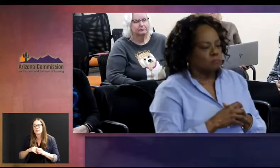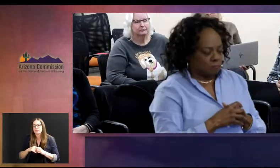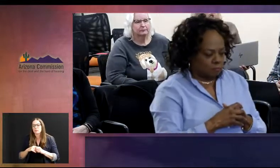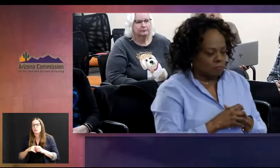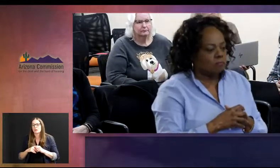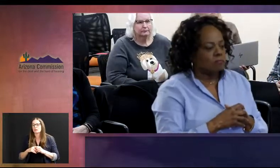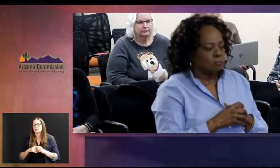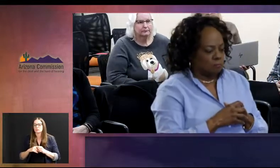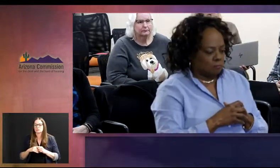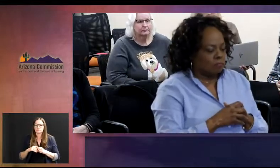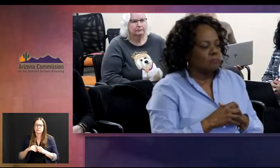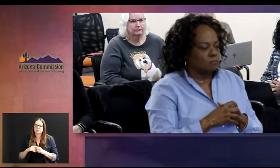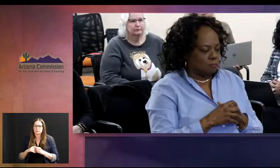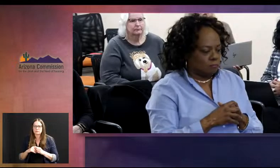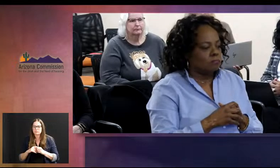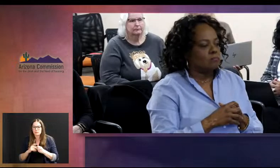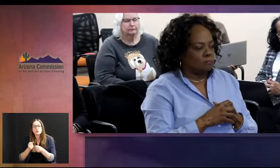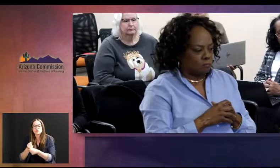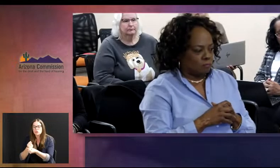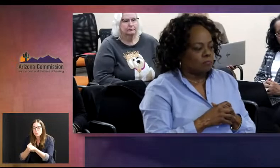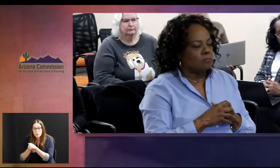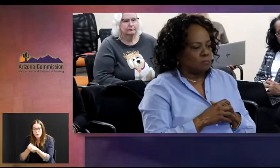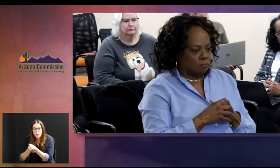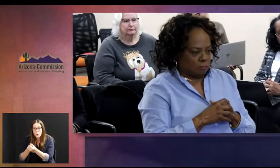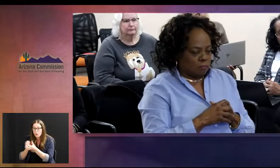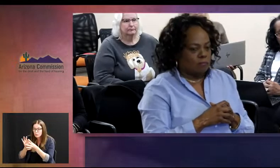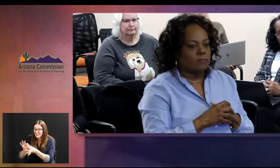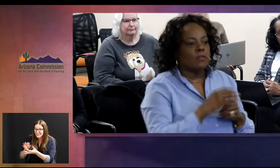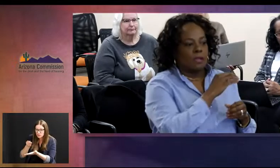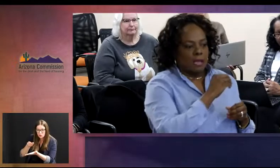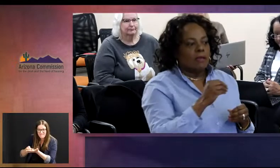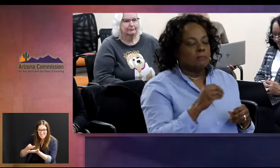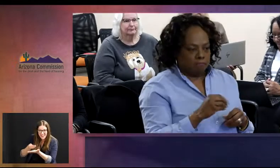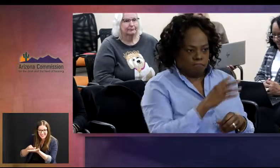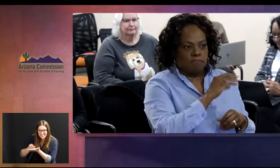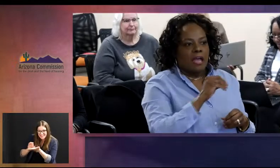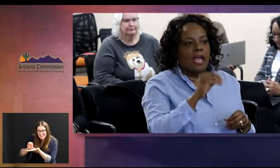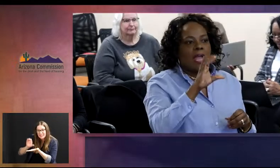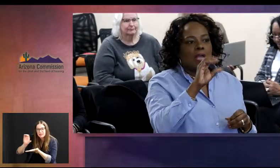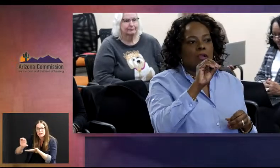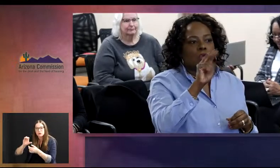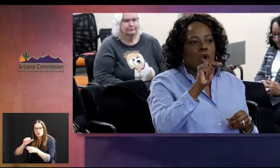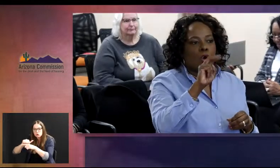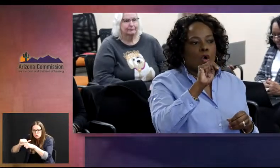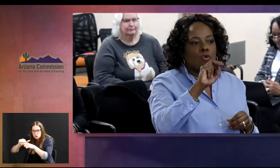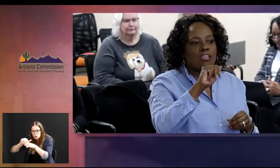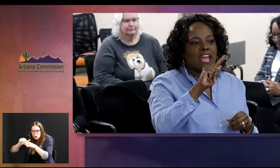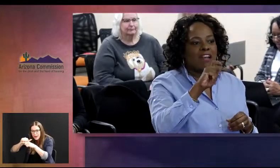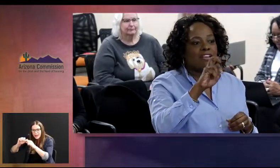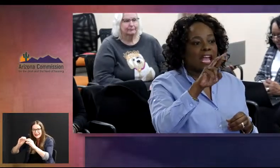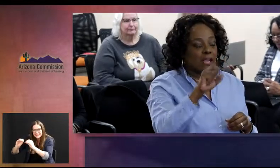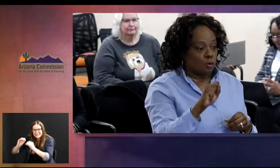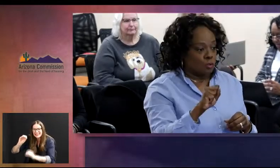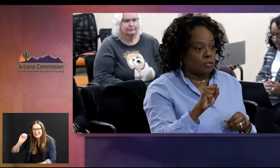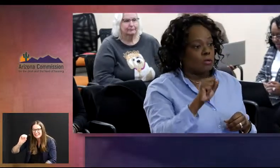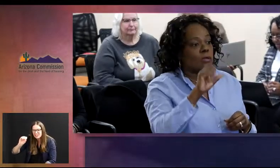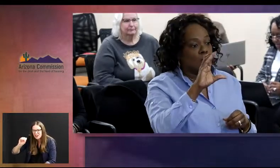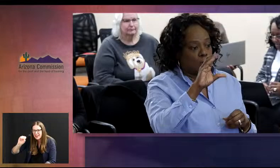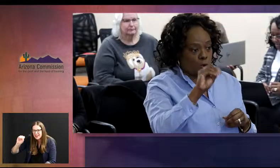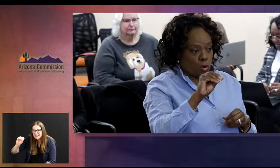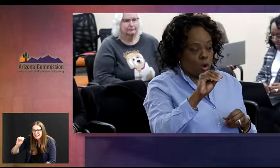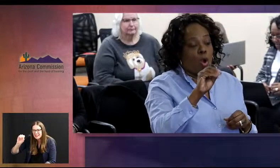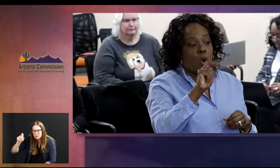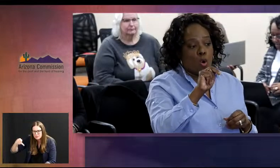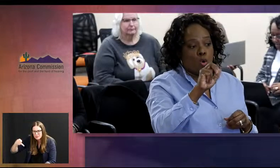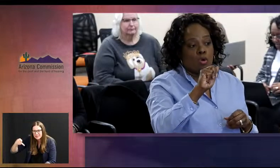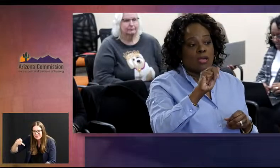support in the terms of funding for support service provider trainings. And in addition to that, we want